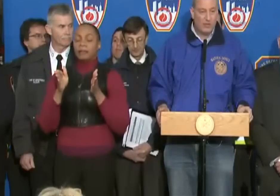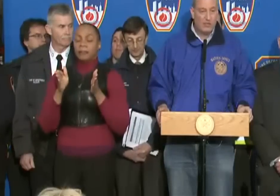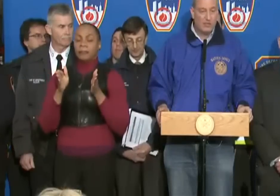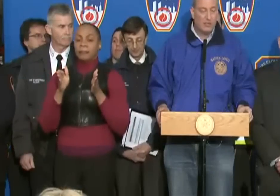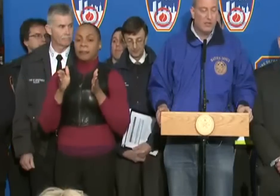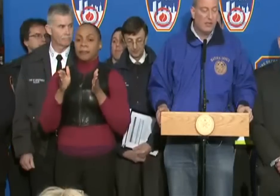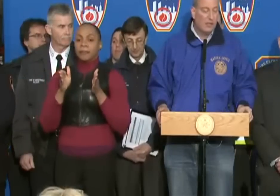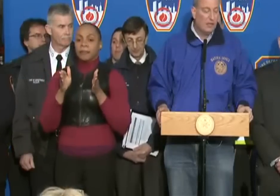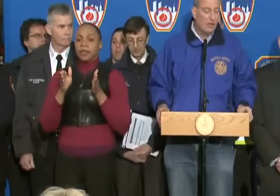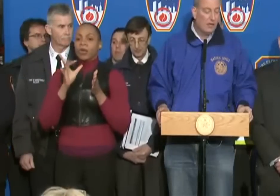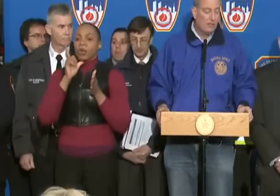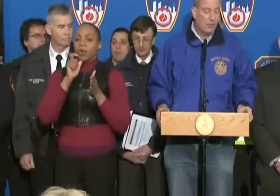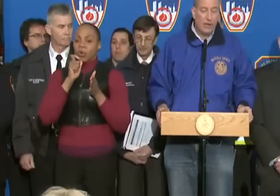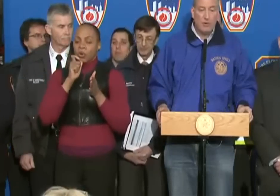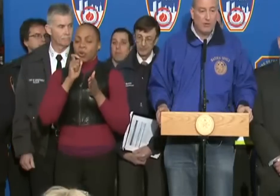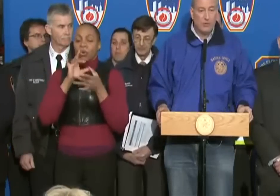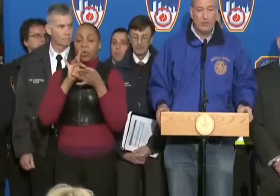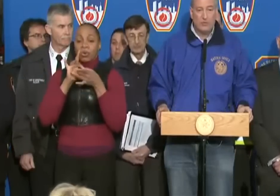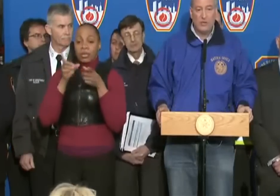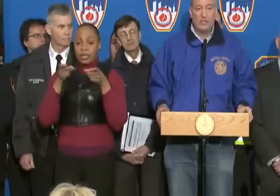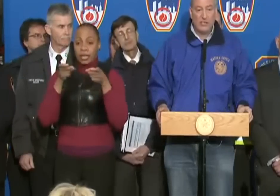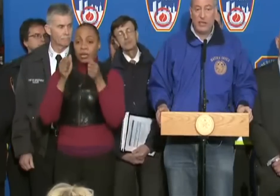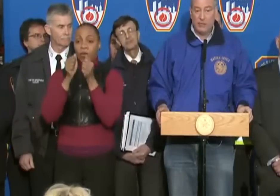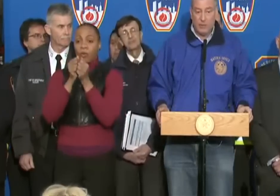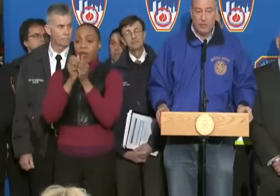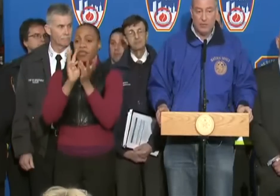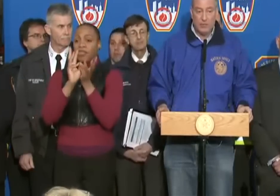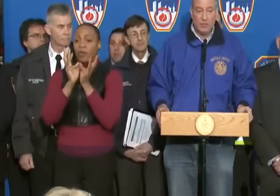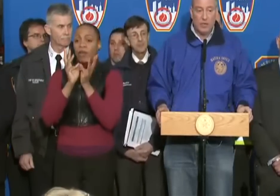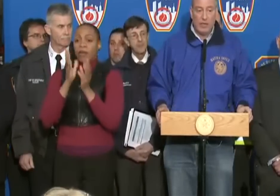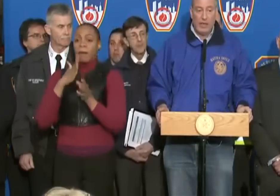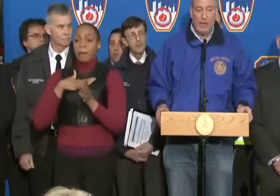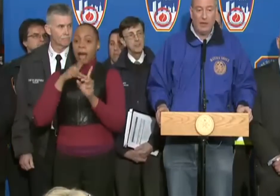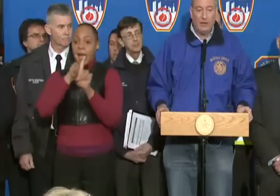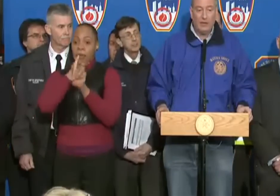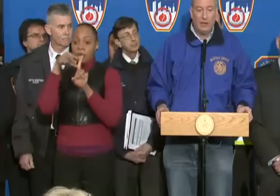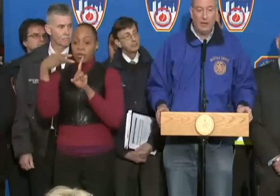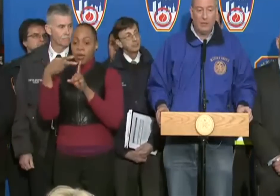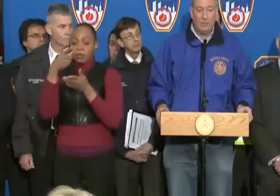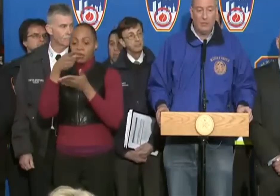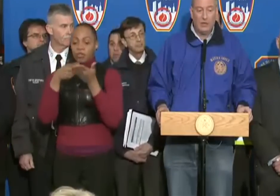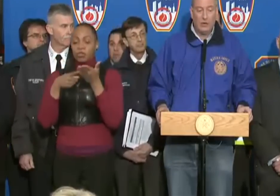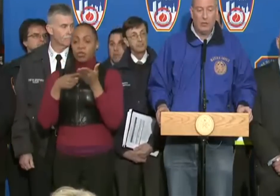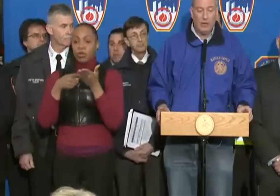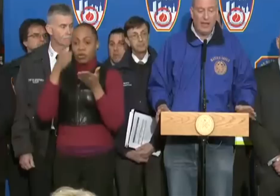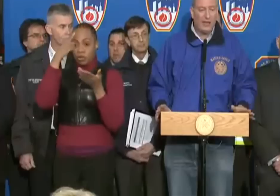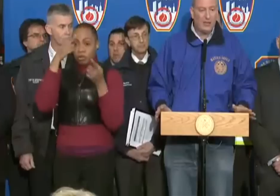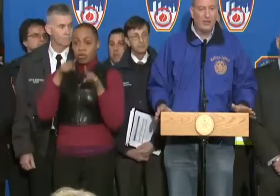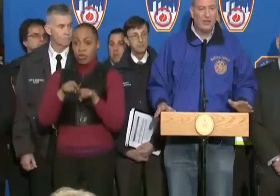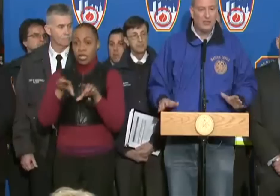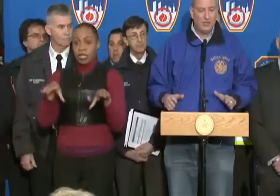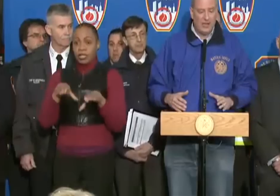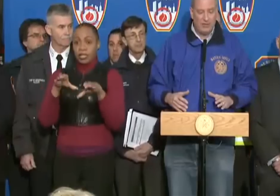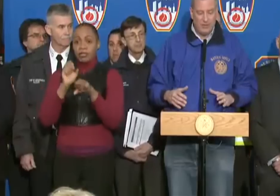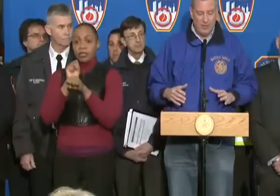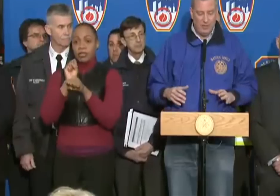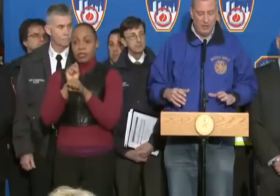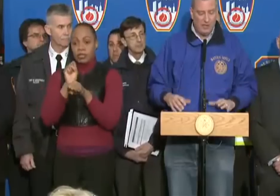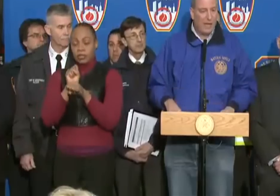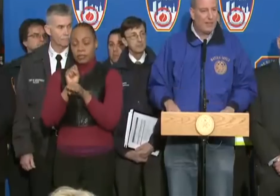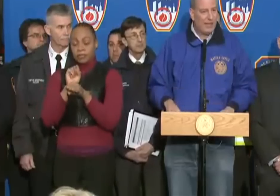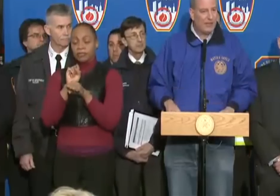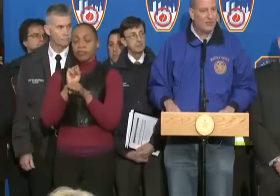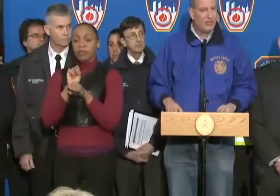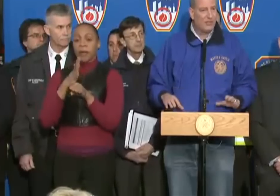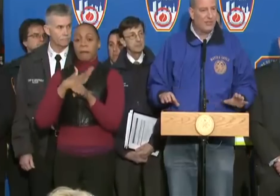weather crises. From my point of view, it's what you sign up for. And, my attitude is you have to be